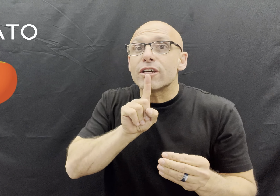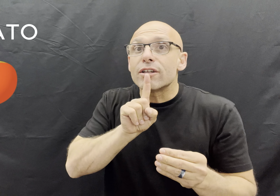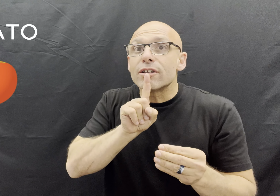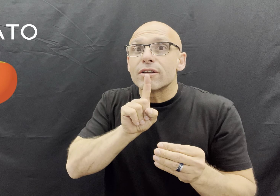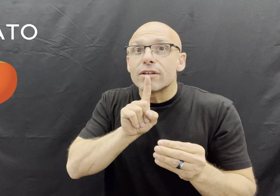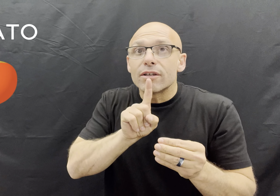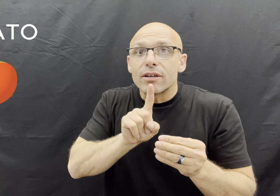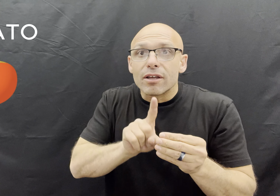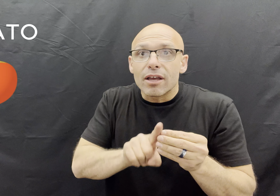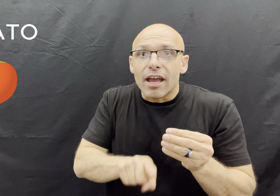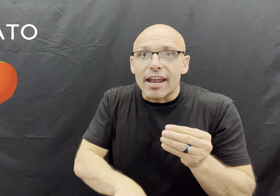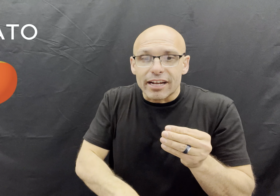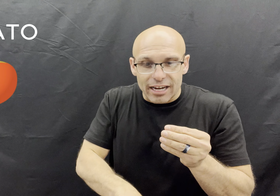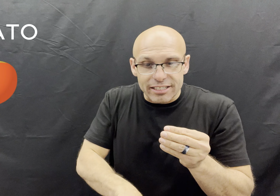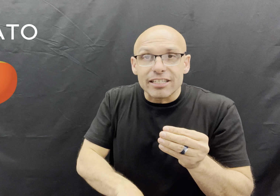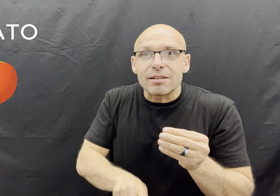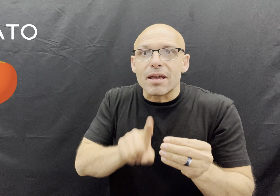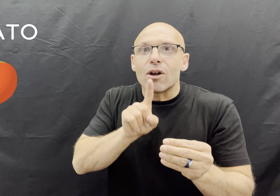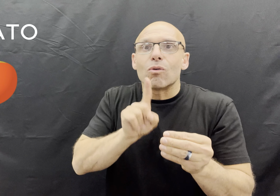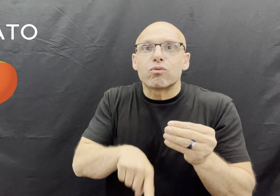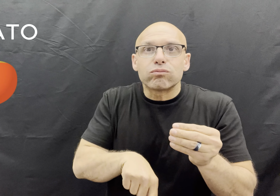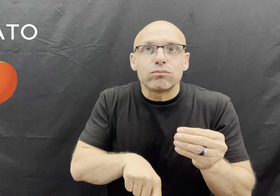chin and it cuts the tomato.